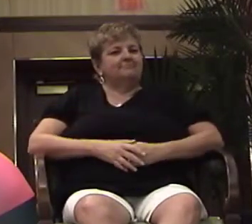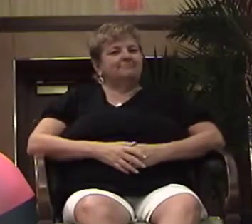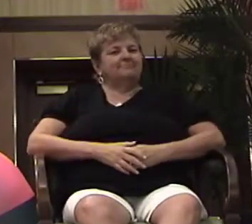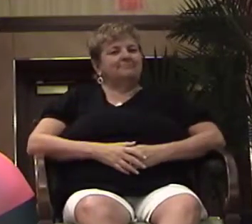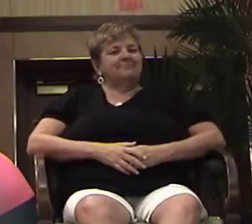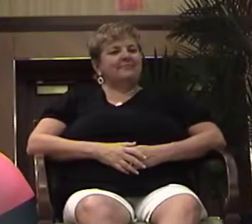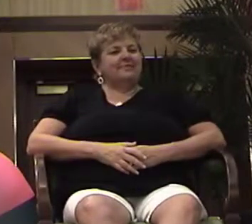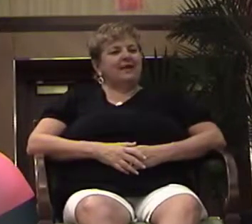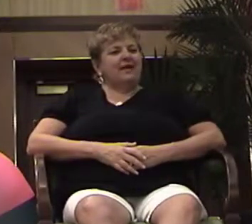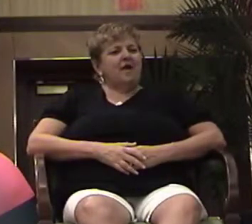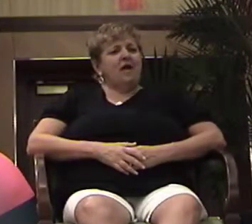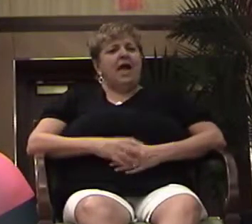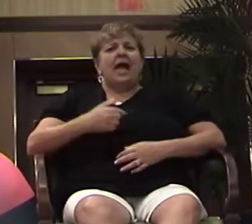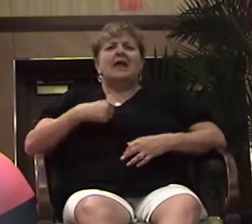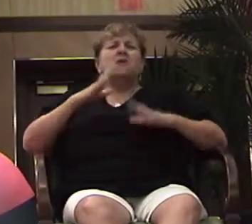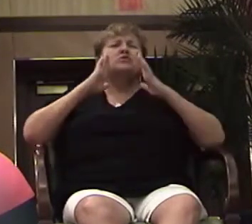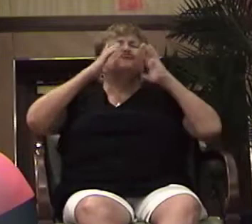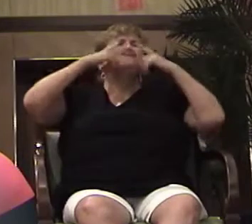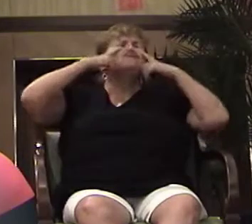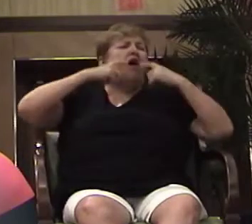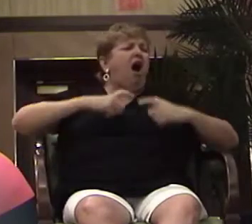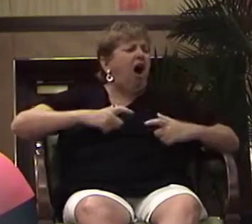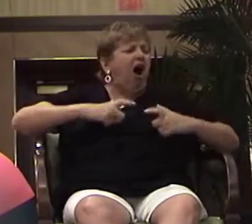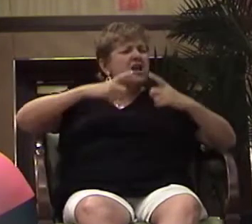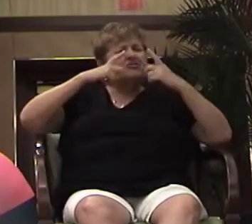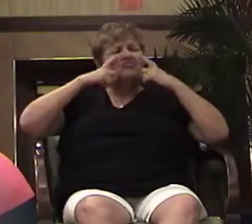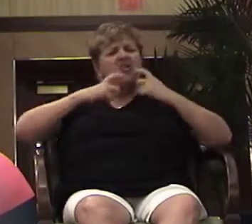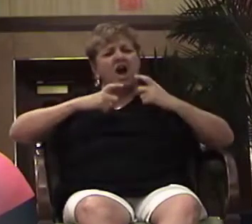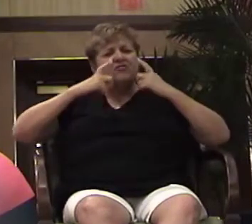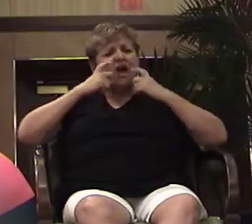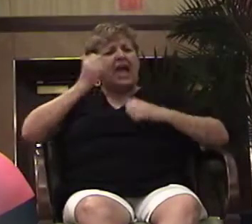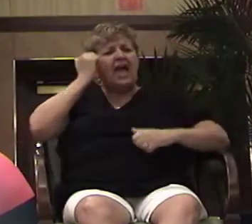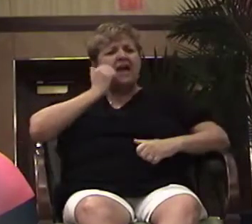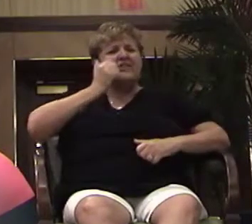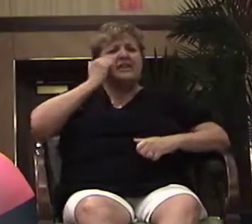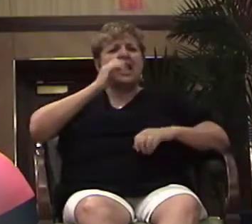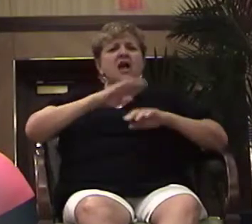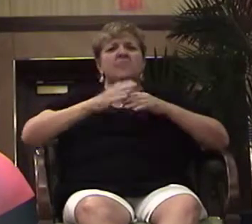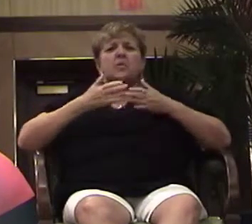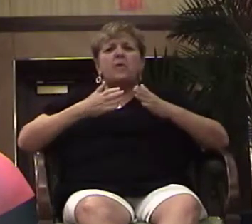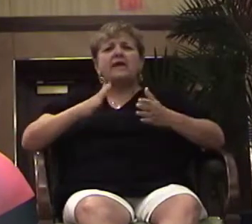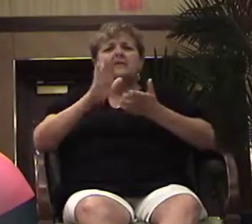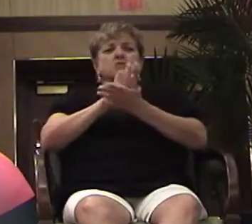He'd have me crying every day going to school, and I was afraid to ask my mother